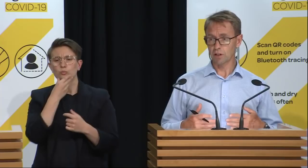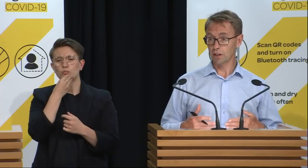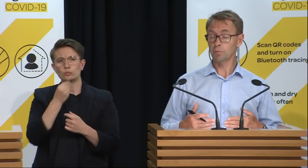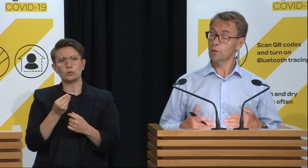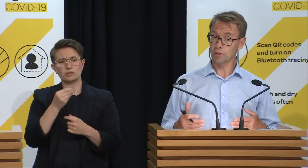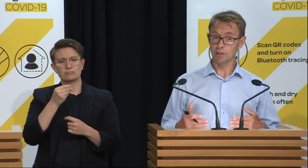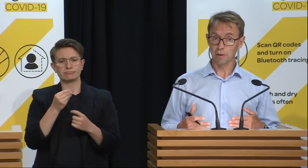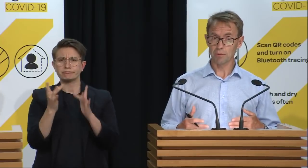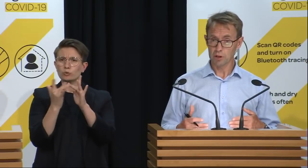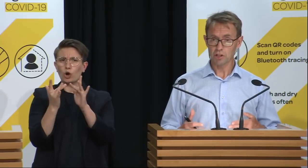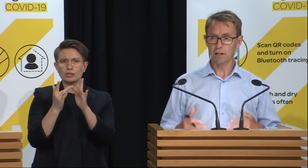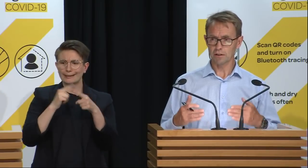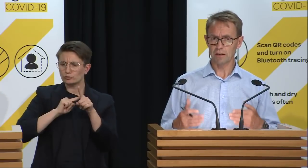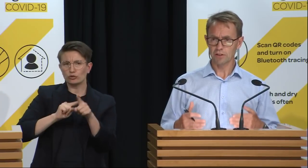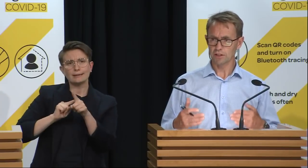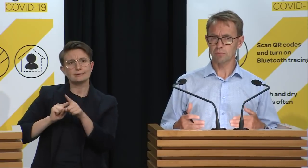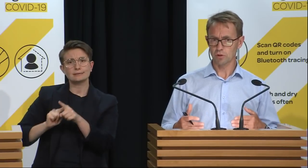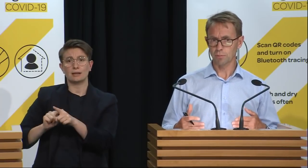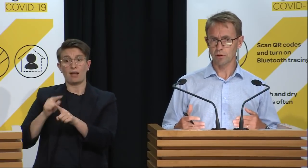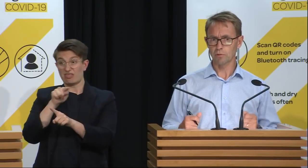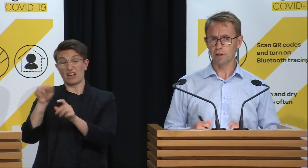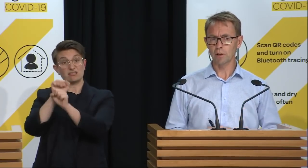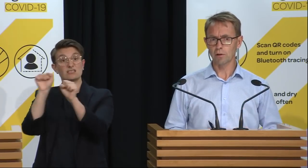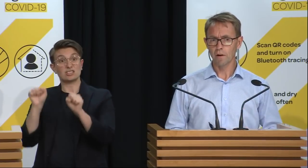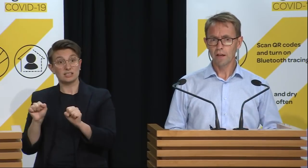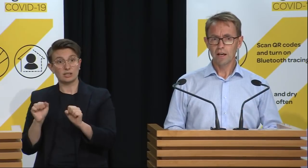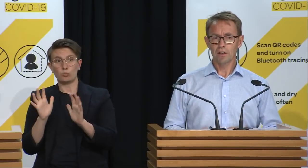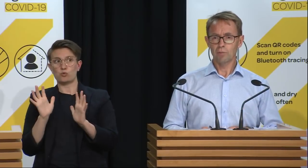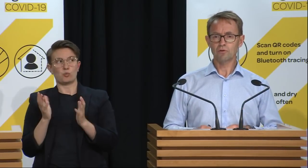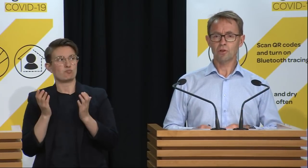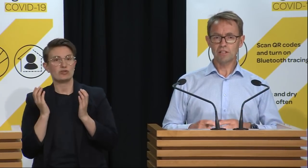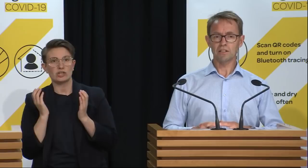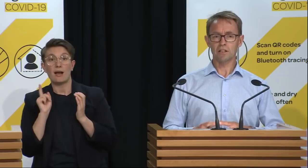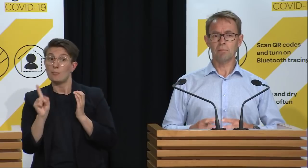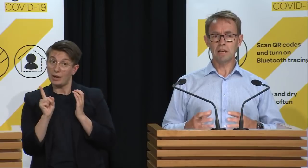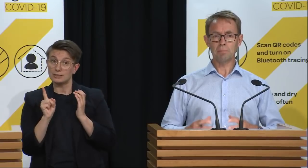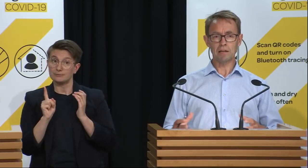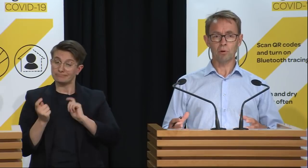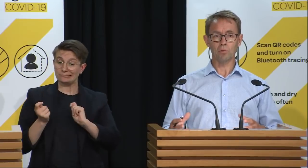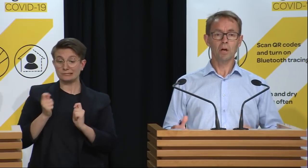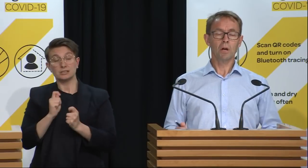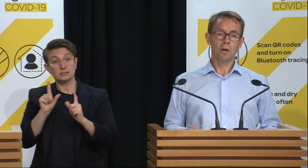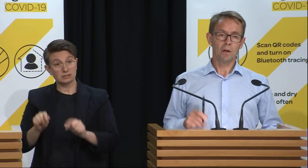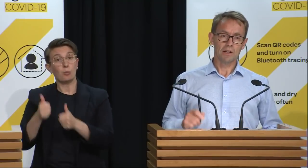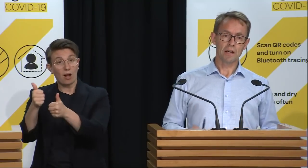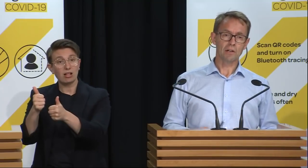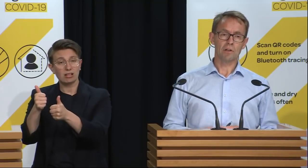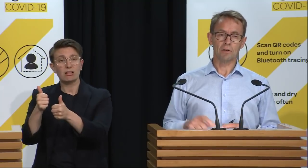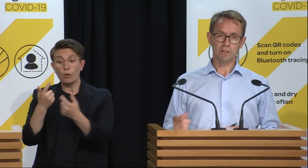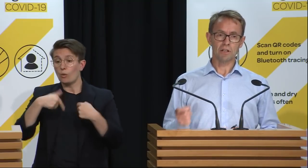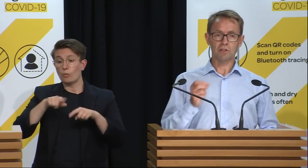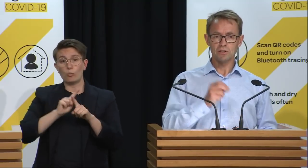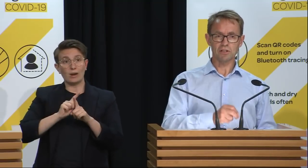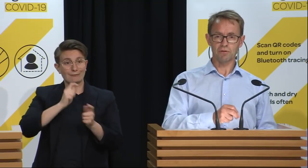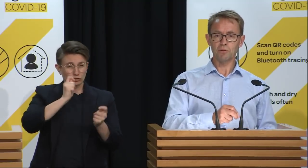system this weekend, it's put the system under pressure, and the system's responded really well. We've treated many people in a category